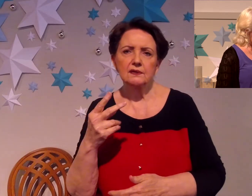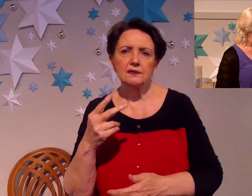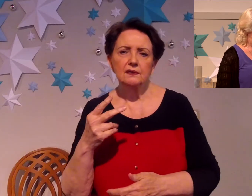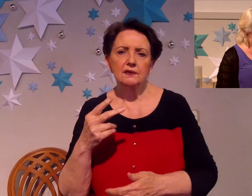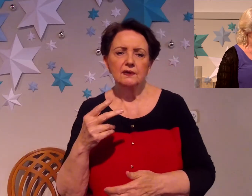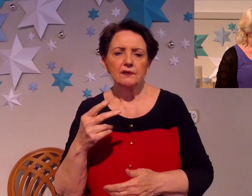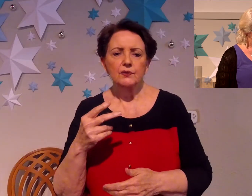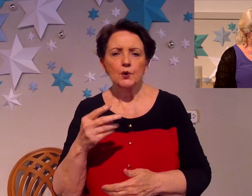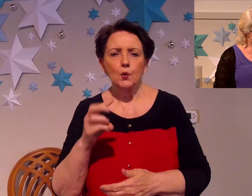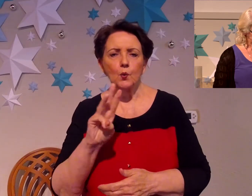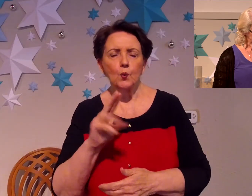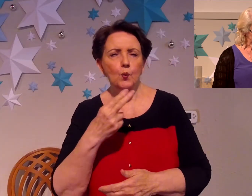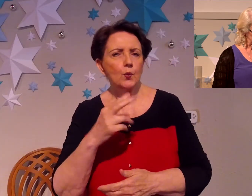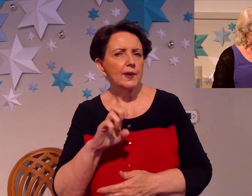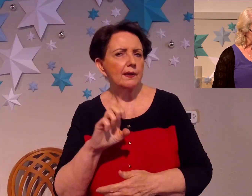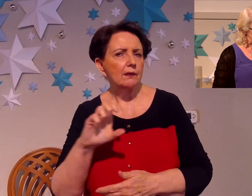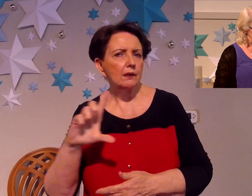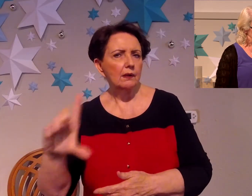of life.